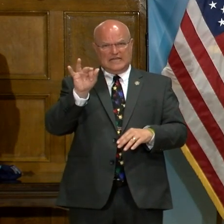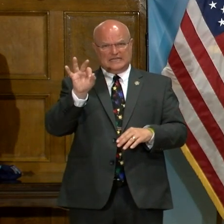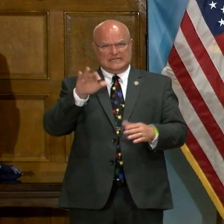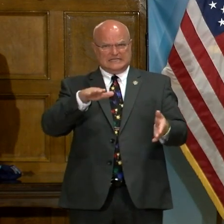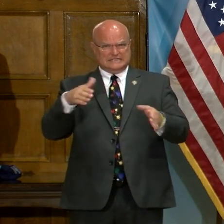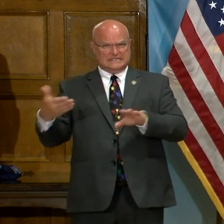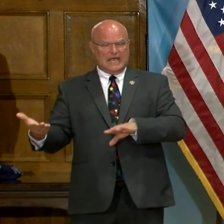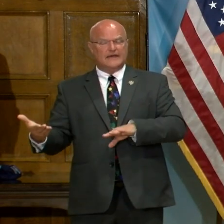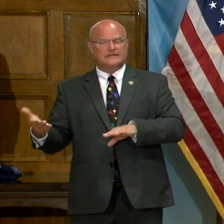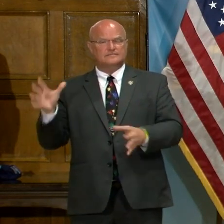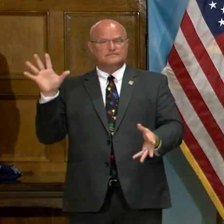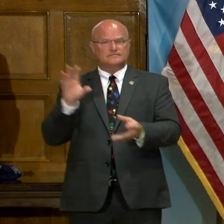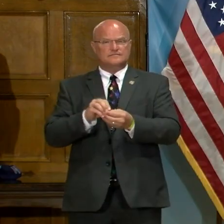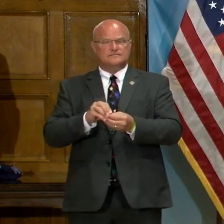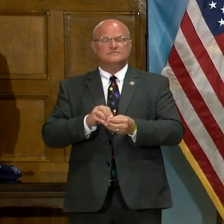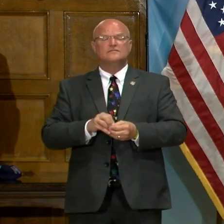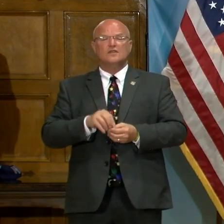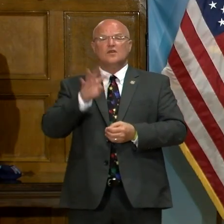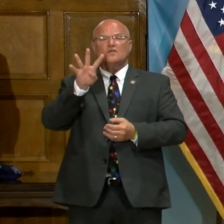deaths. And we have